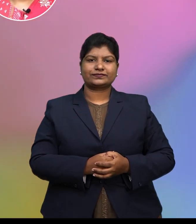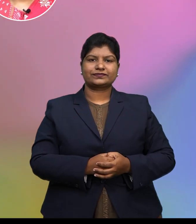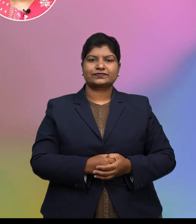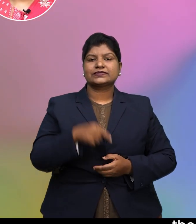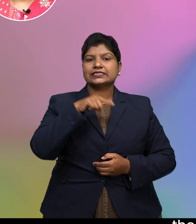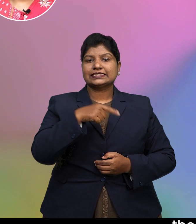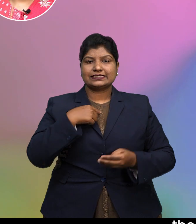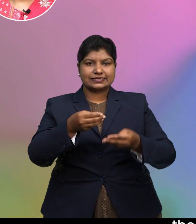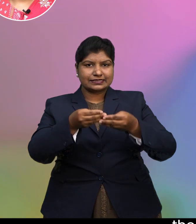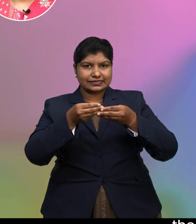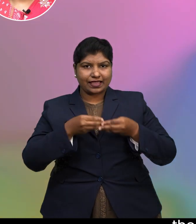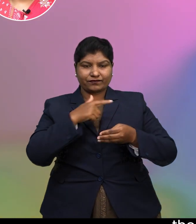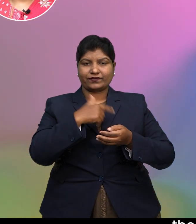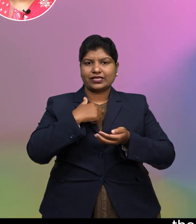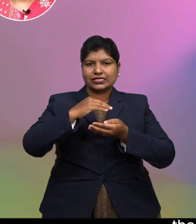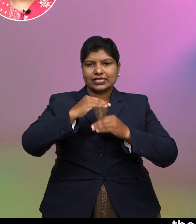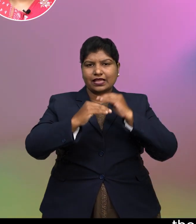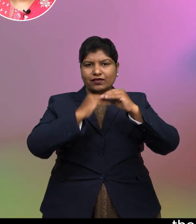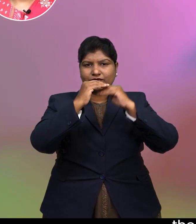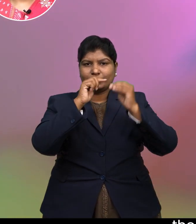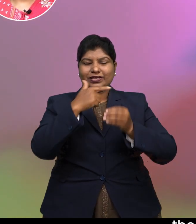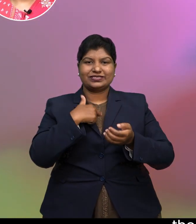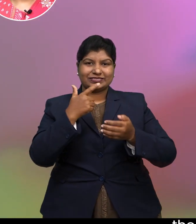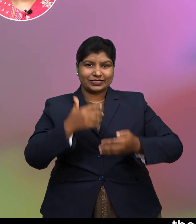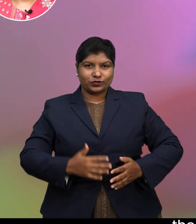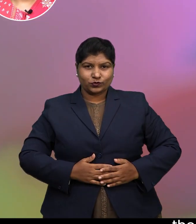for receiving the developing embryo.